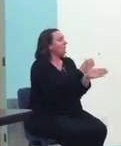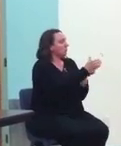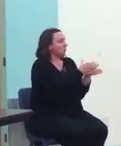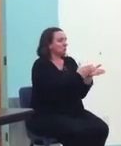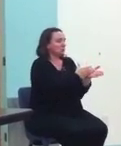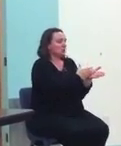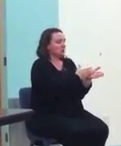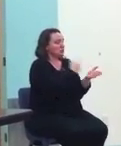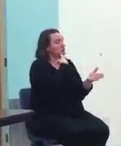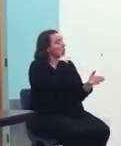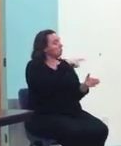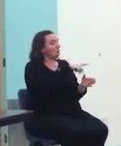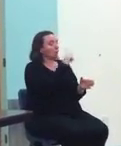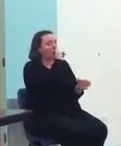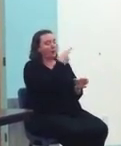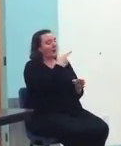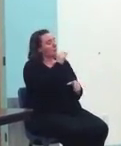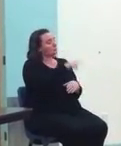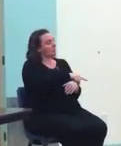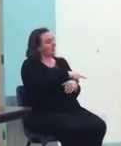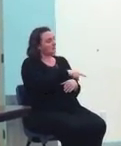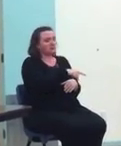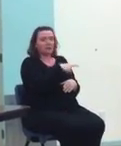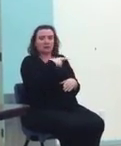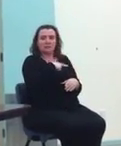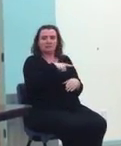it because she would fail the course.